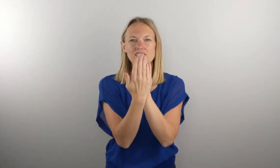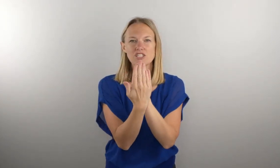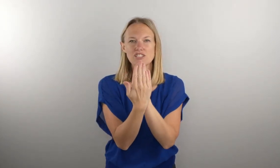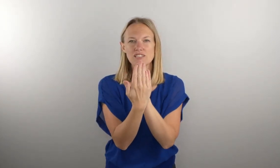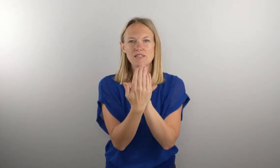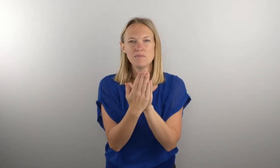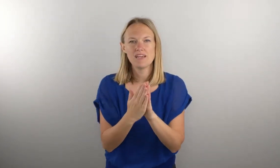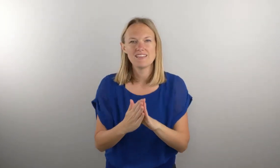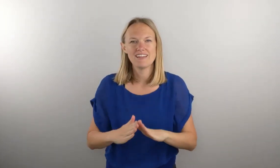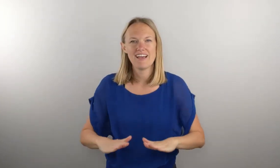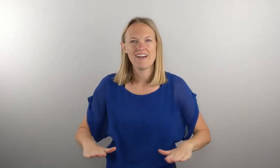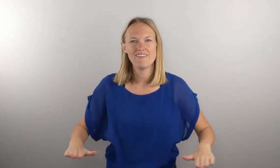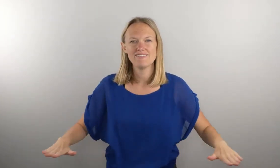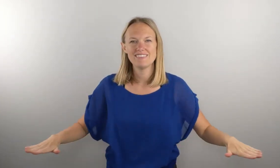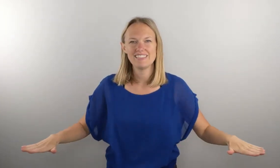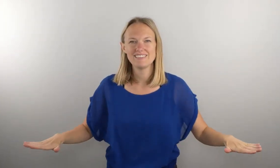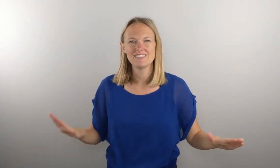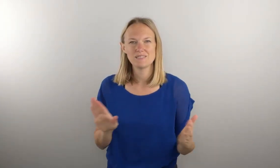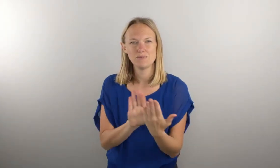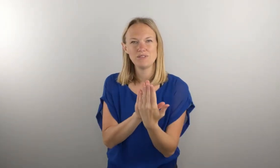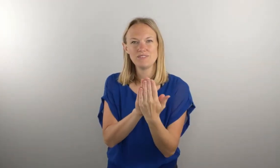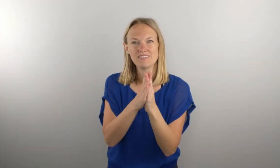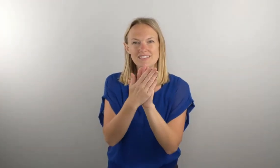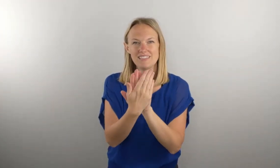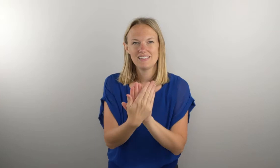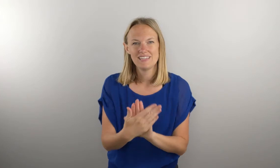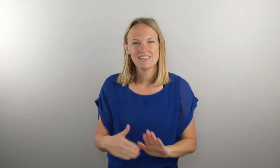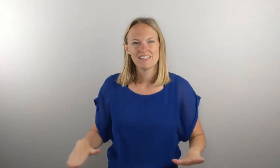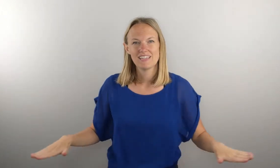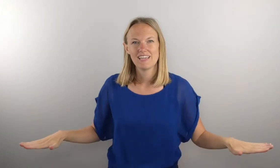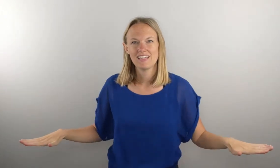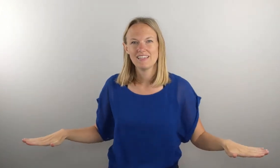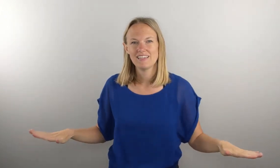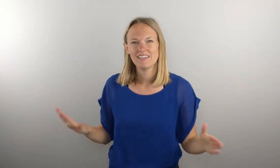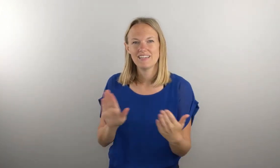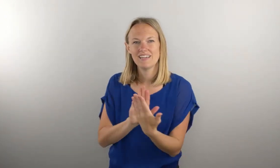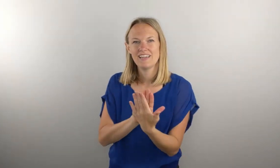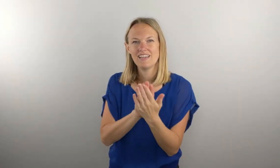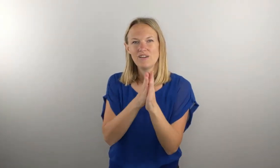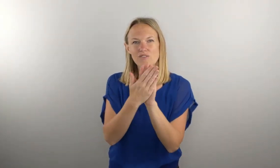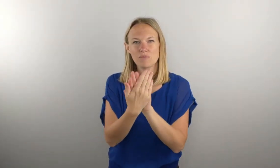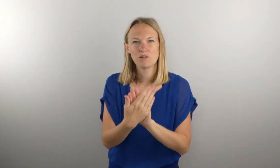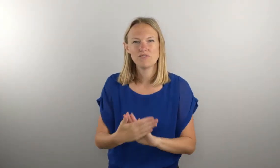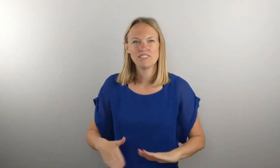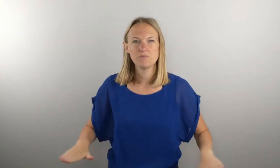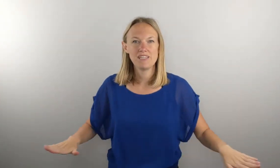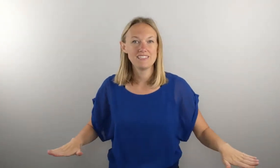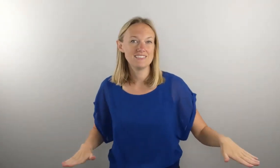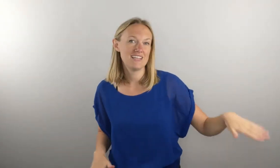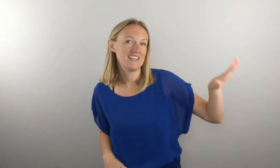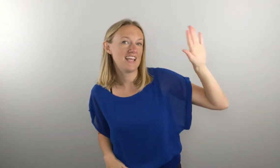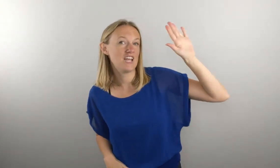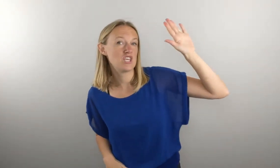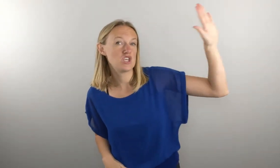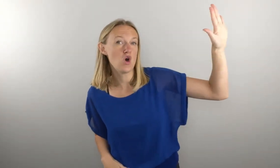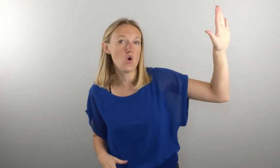turn them, and then out nice and smooth, okay? For perfect peace, and then